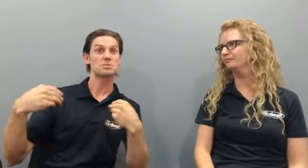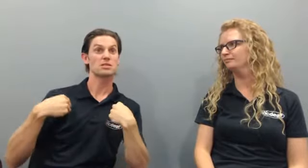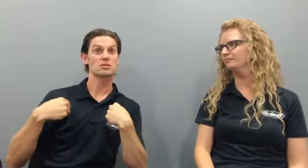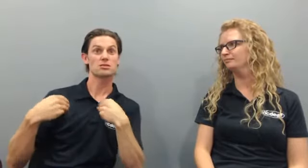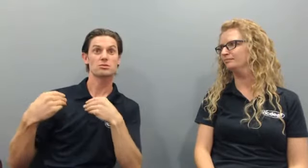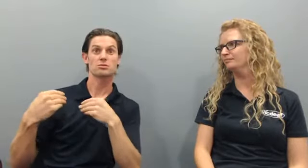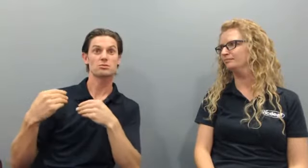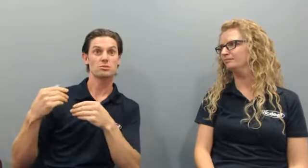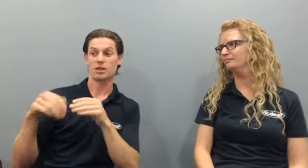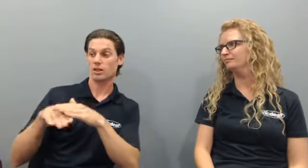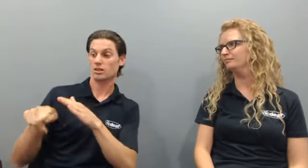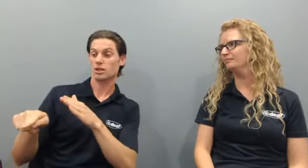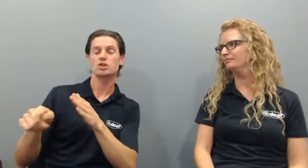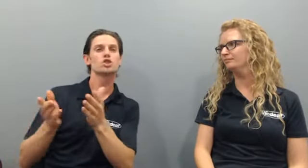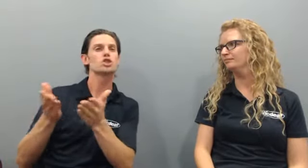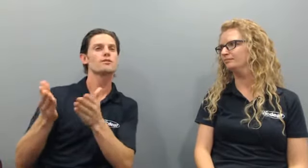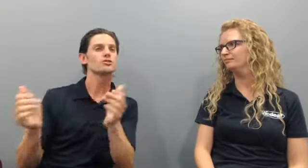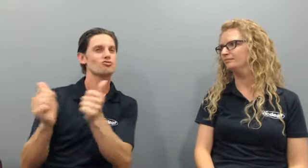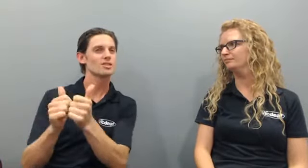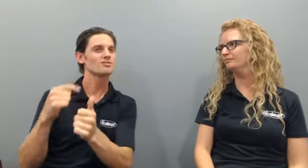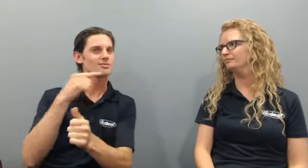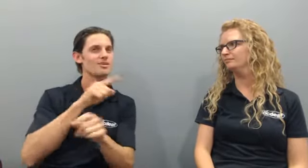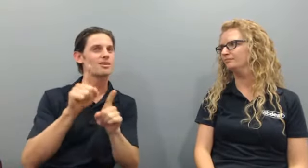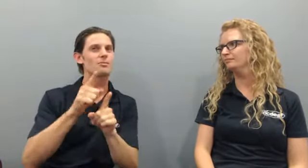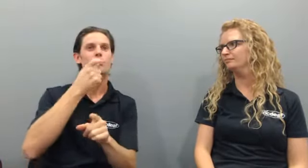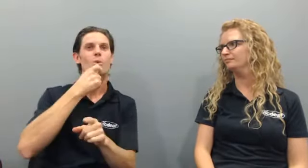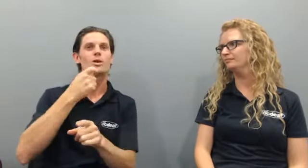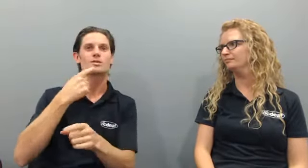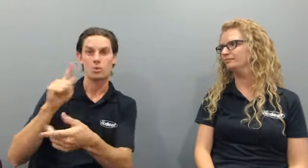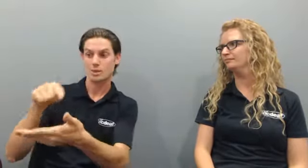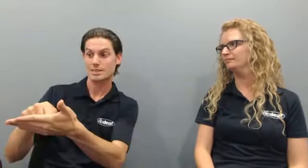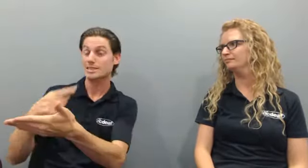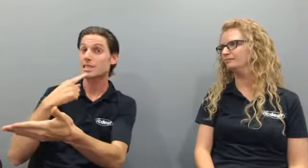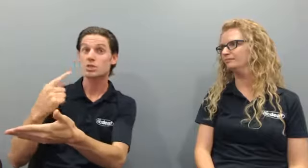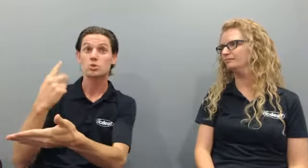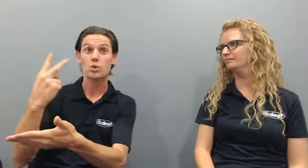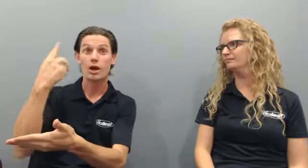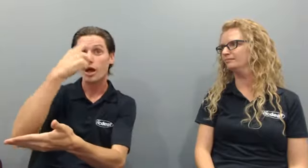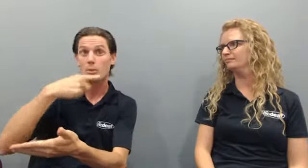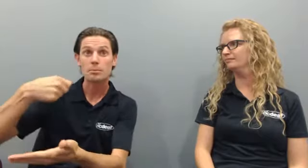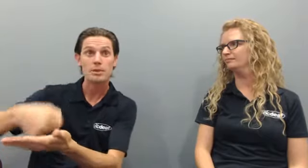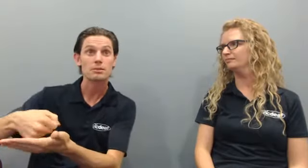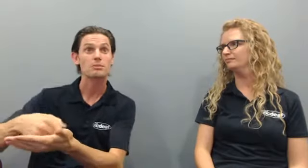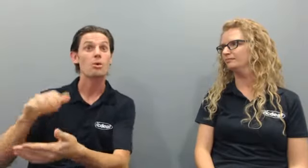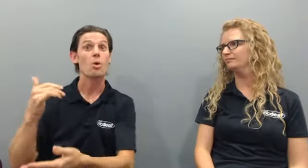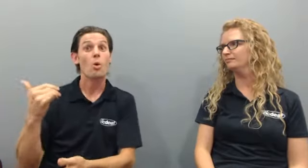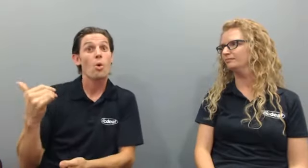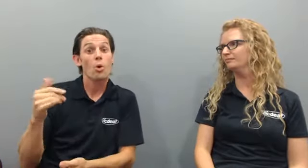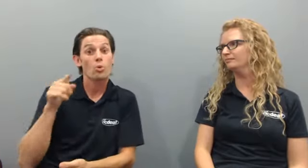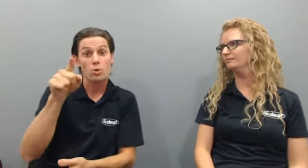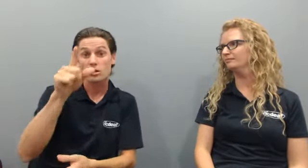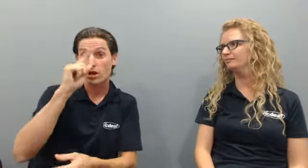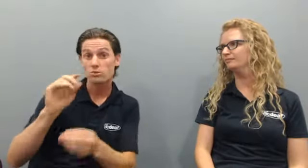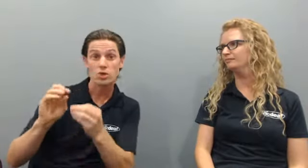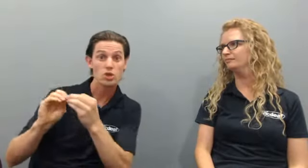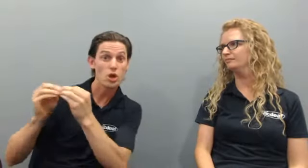depends on the organisation in the service agreement, like Paula mentioned. Does it state there's a 2 hour minimum, or